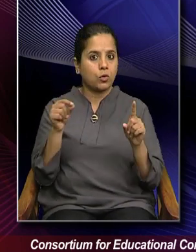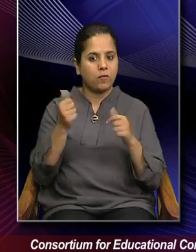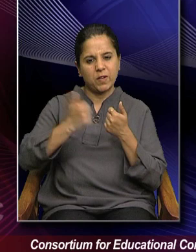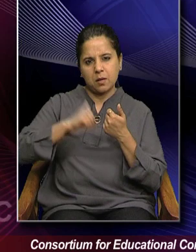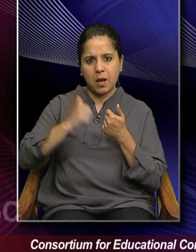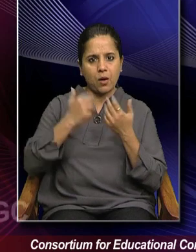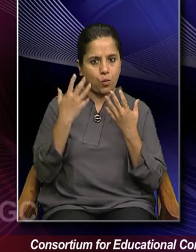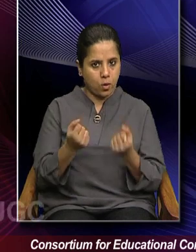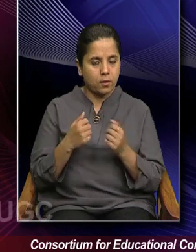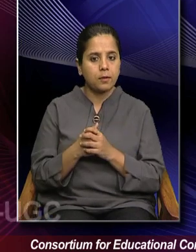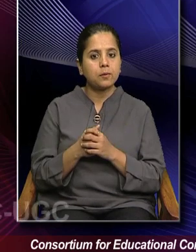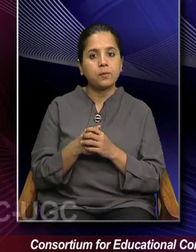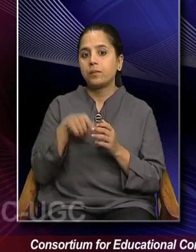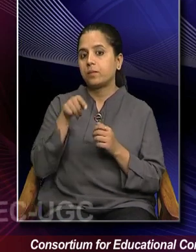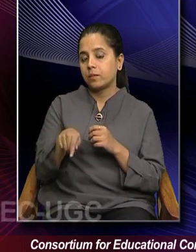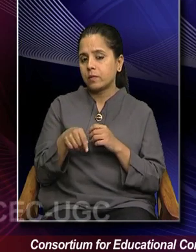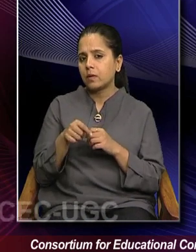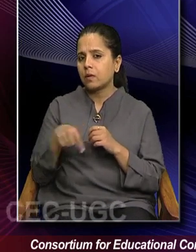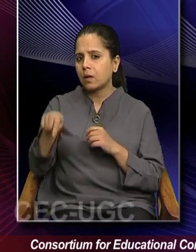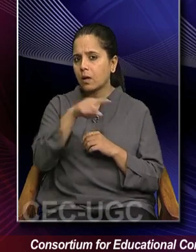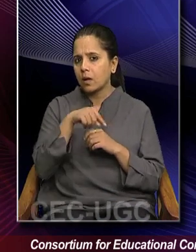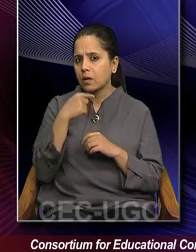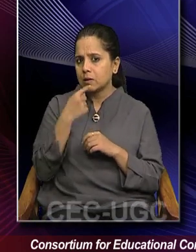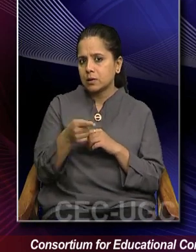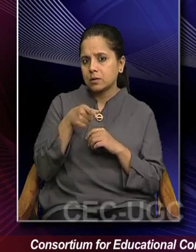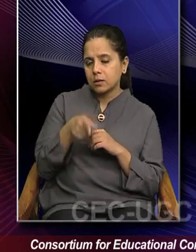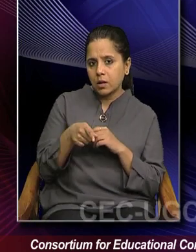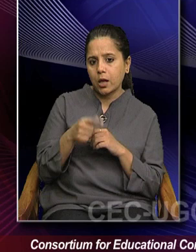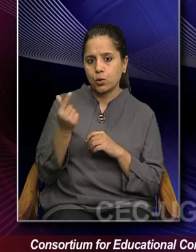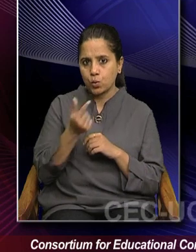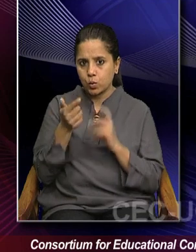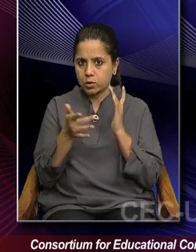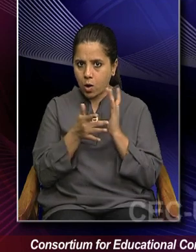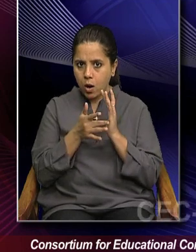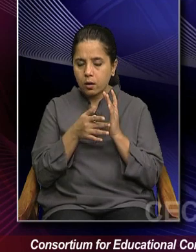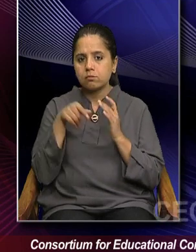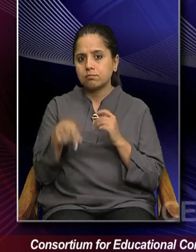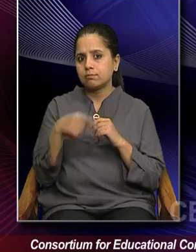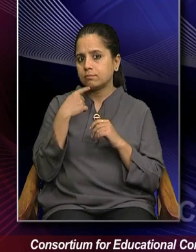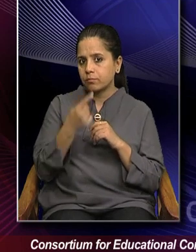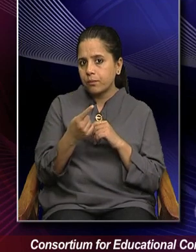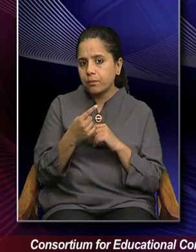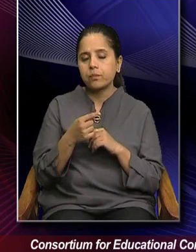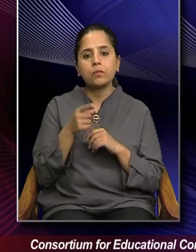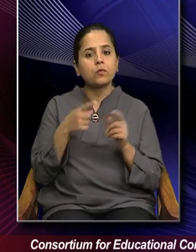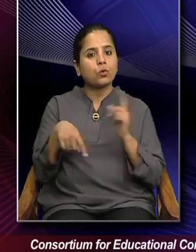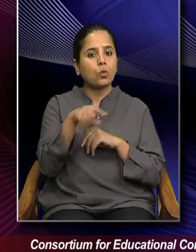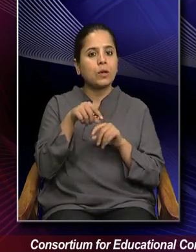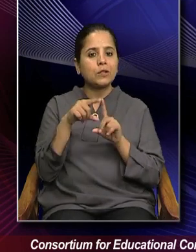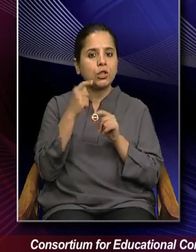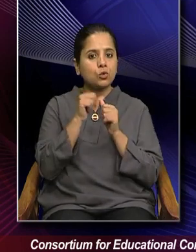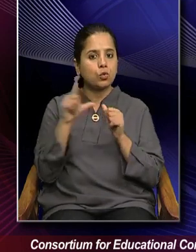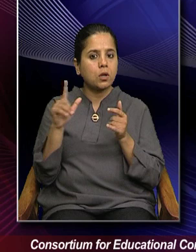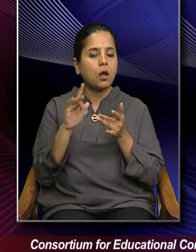feedback. This particular technique of using the technology and the digital tools